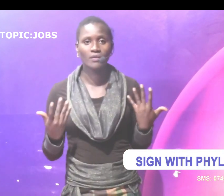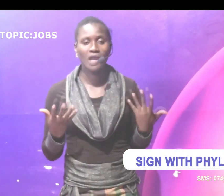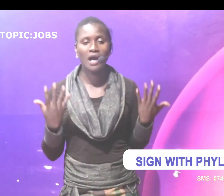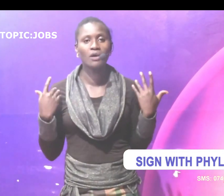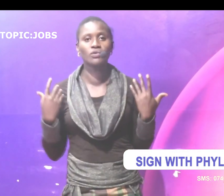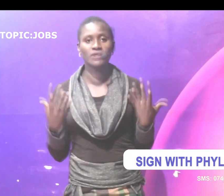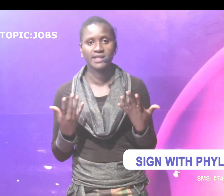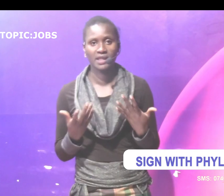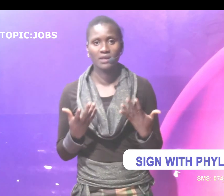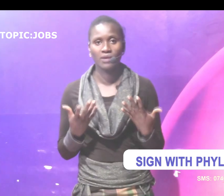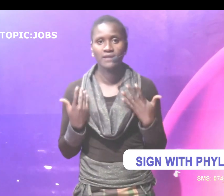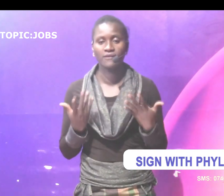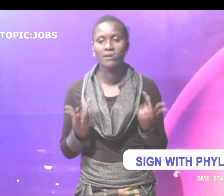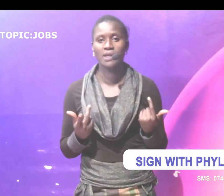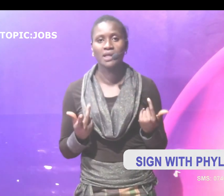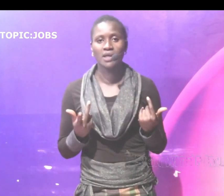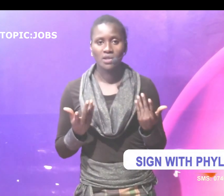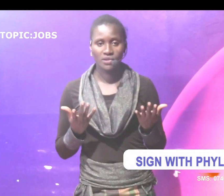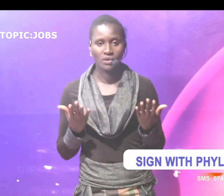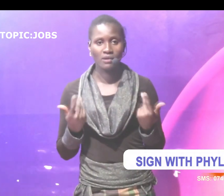How do we sign the word farmer? So farmer.